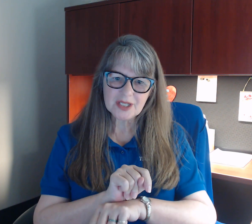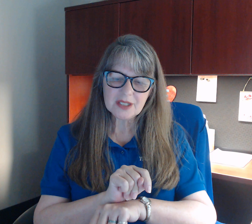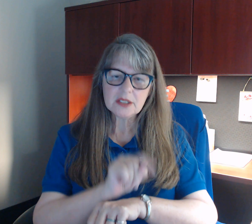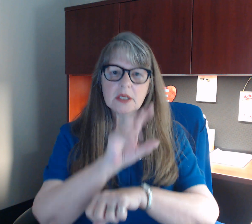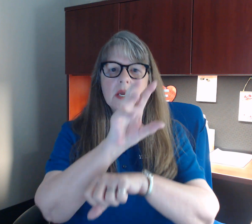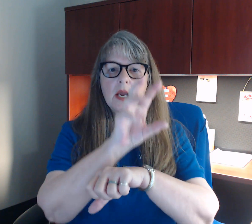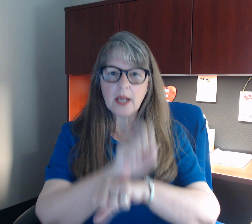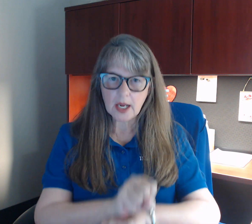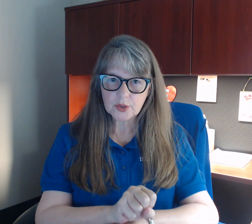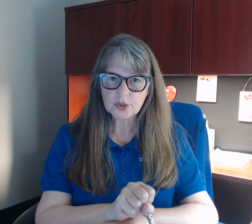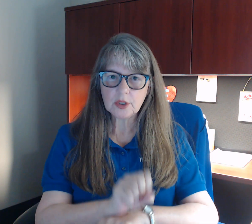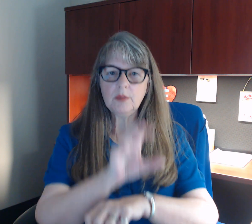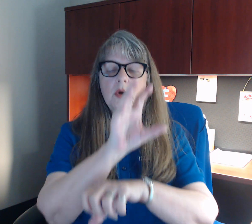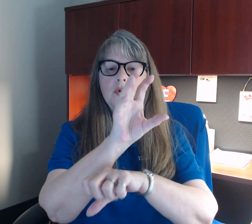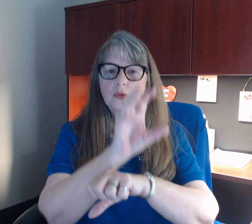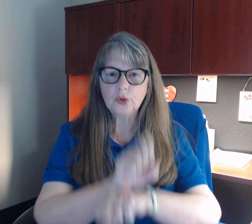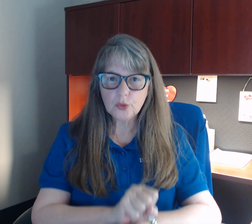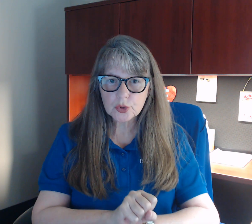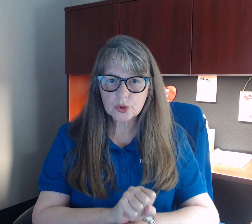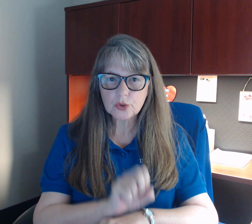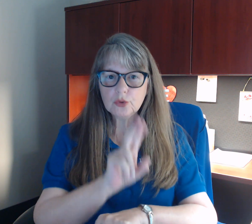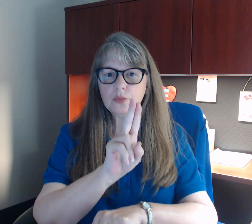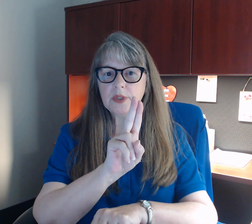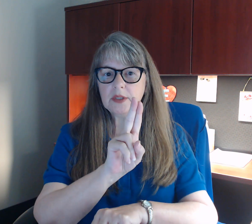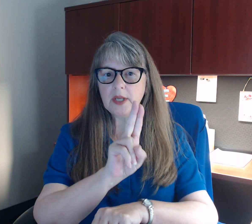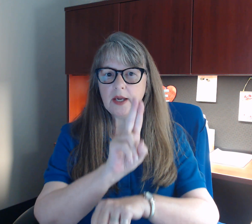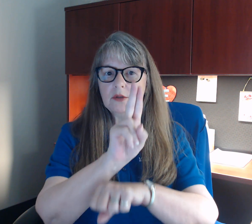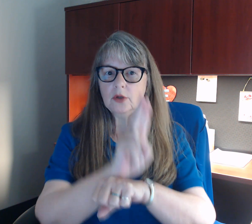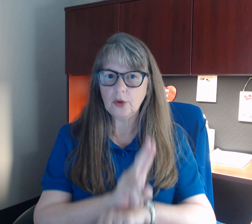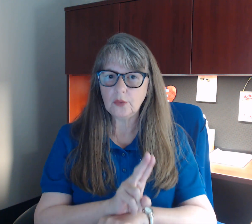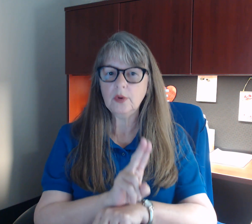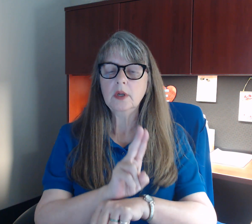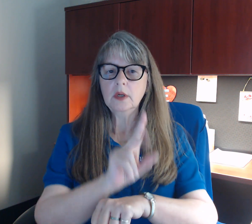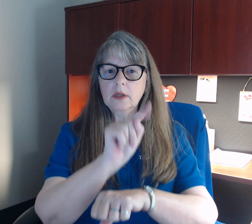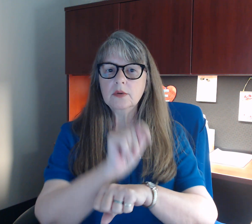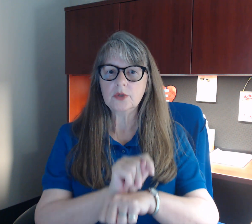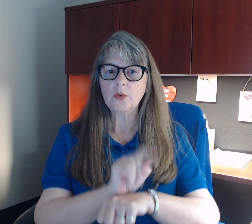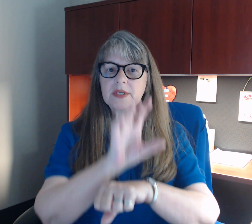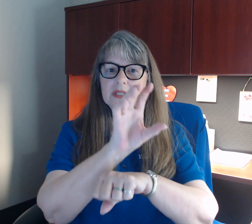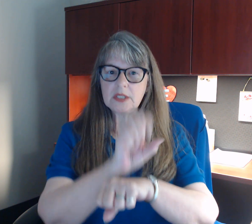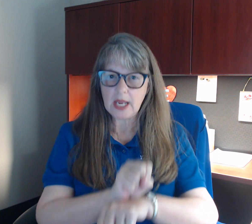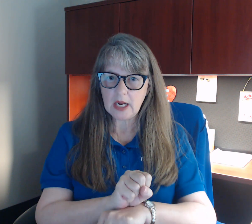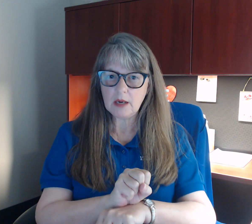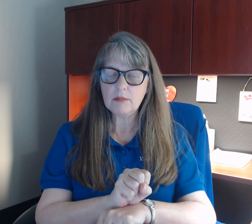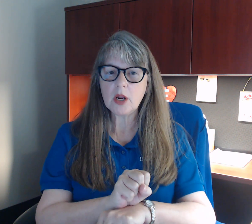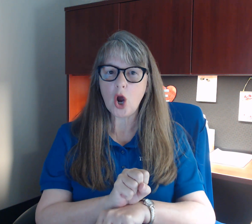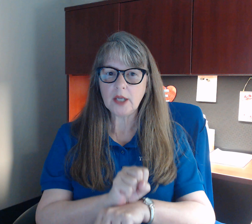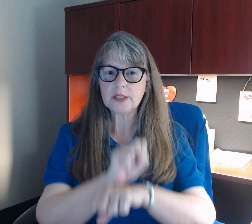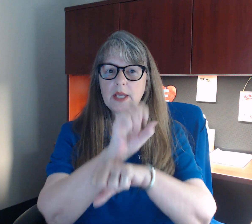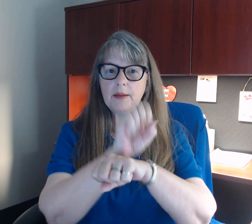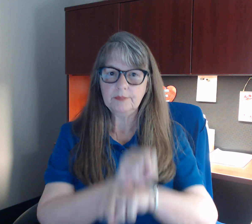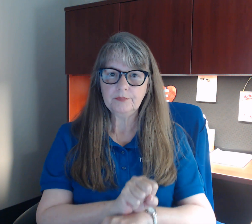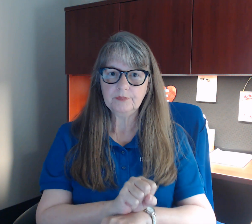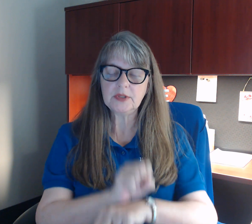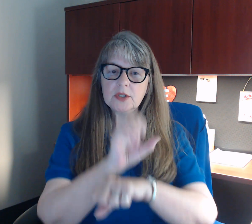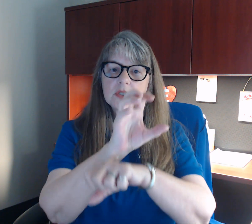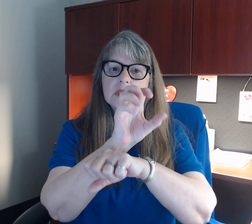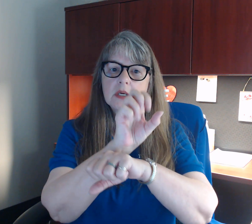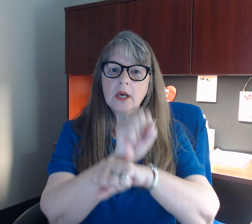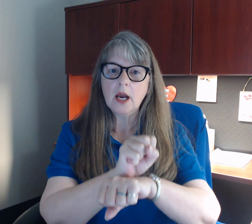Tradition, a custom, you're used to, we did that, So it's the same concept. But this is the